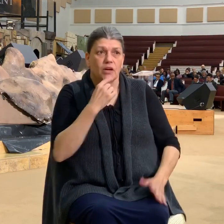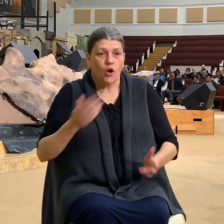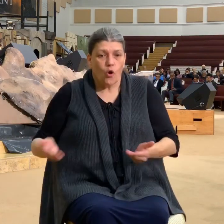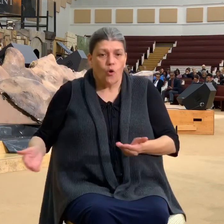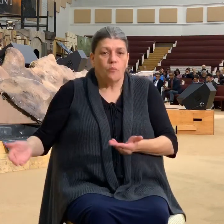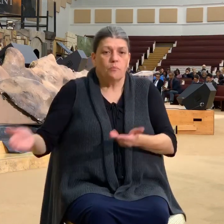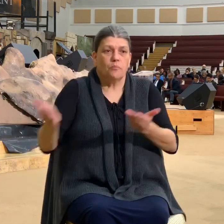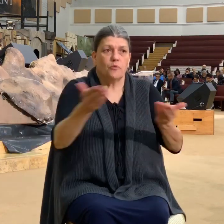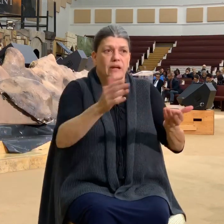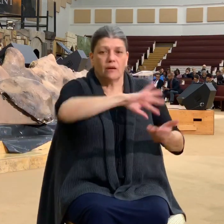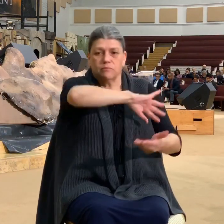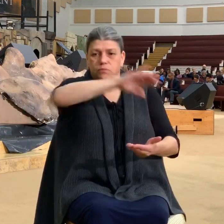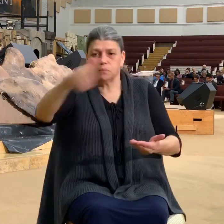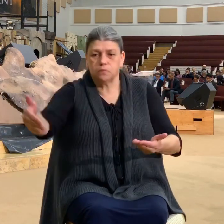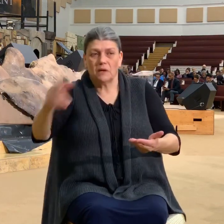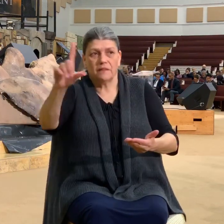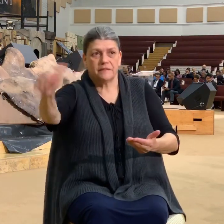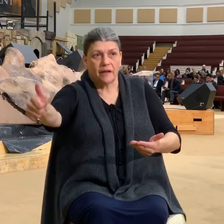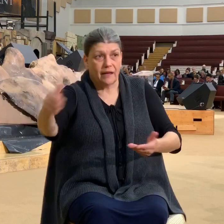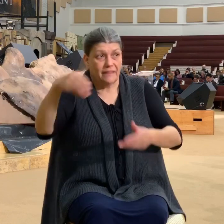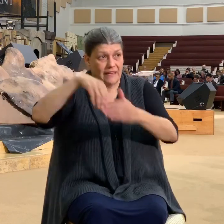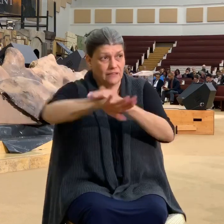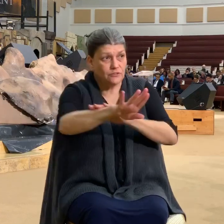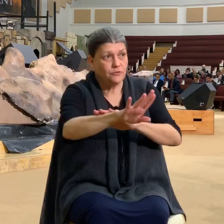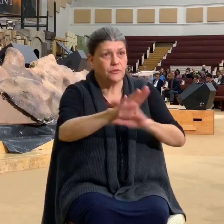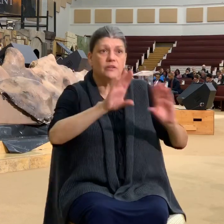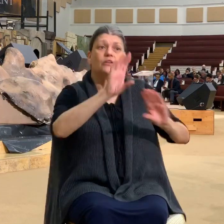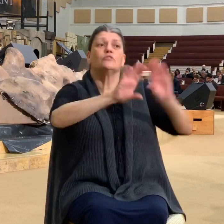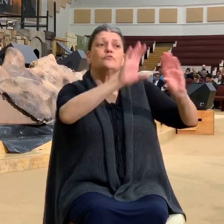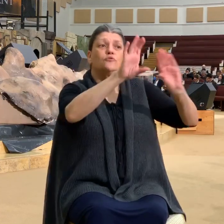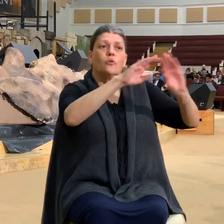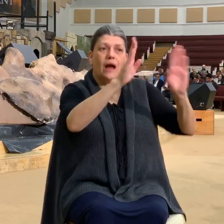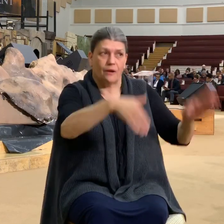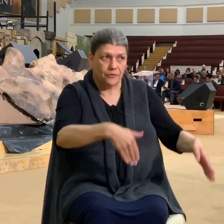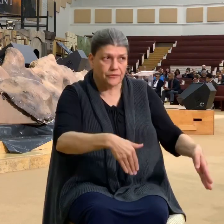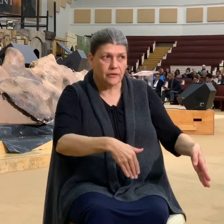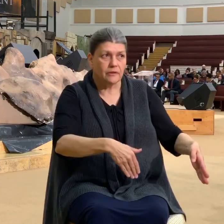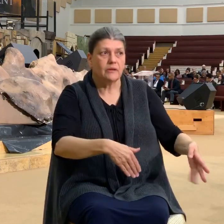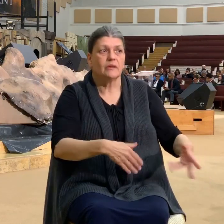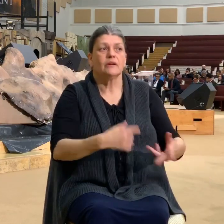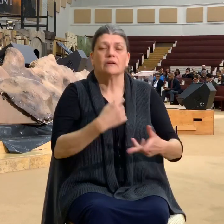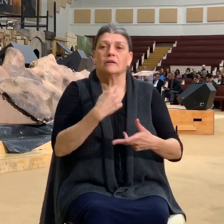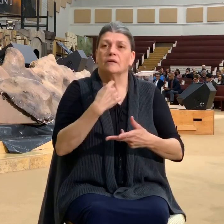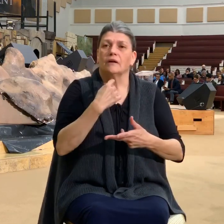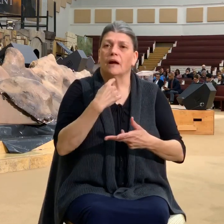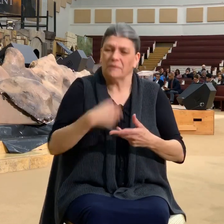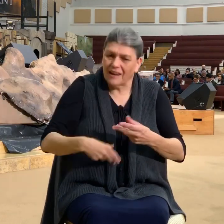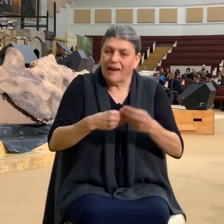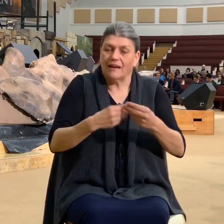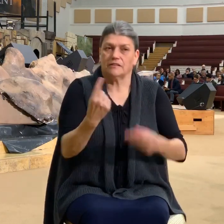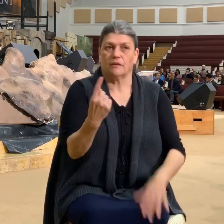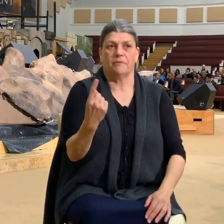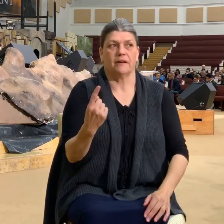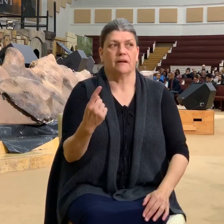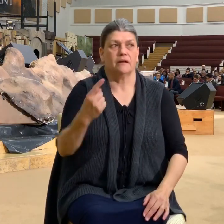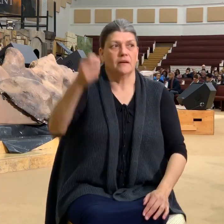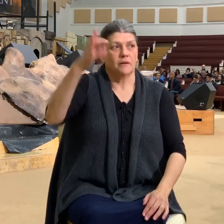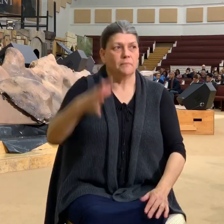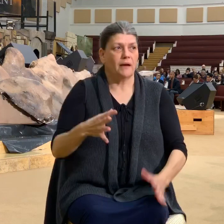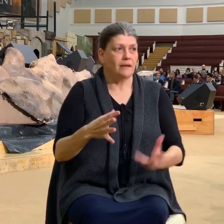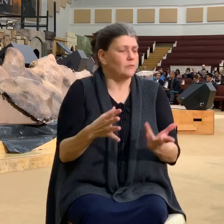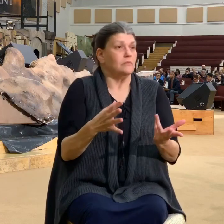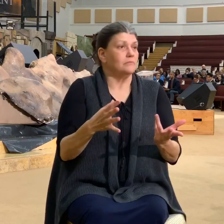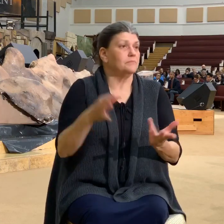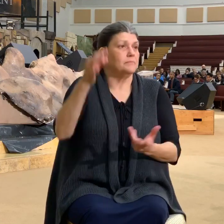the tithe into the storehouse. I'll stop right there and I'll just add something. Pastored an